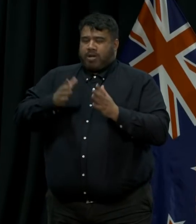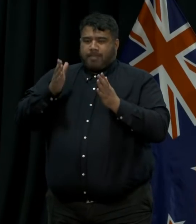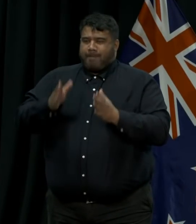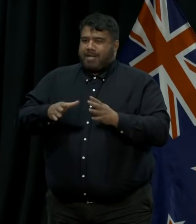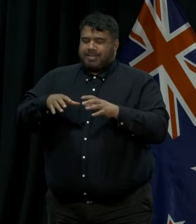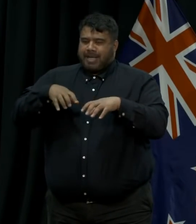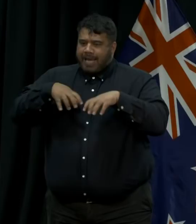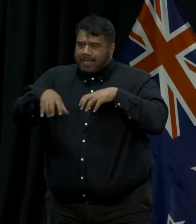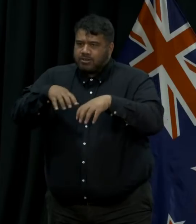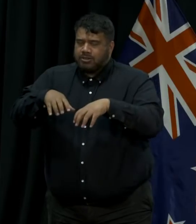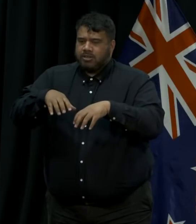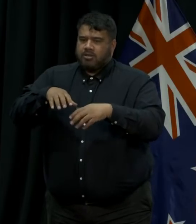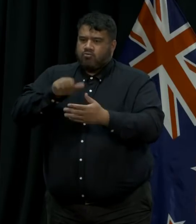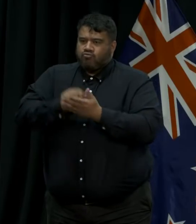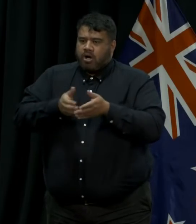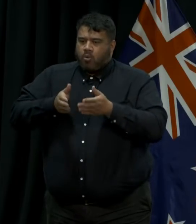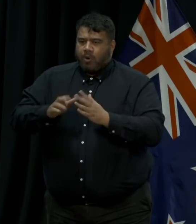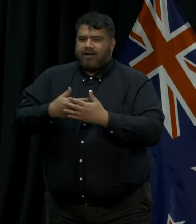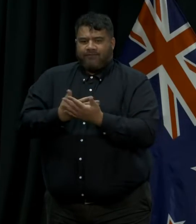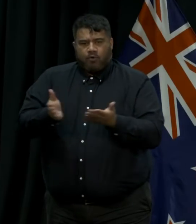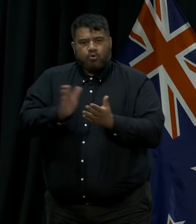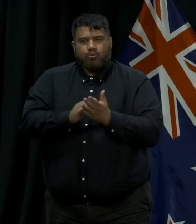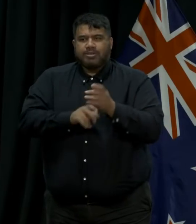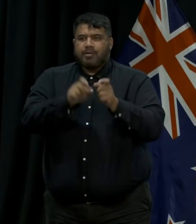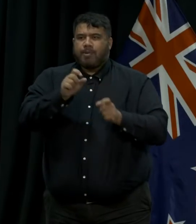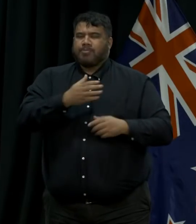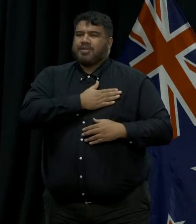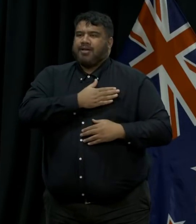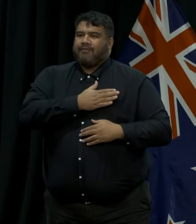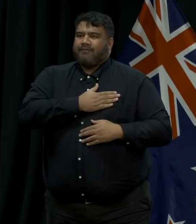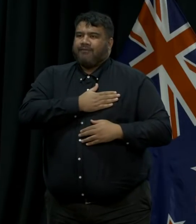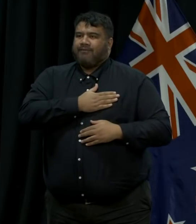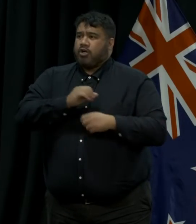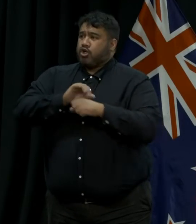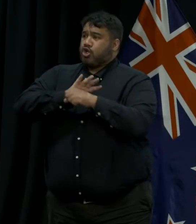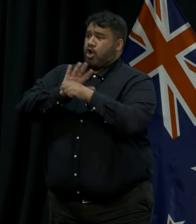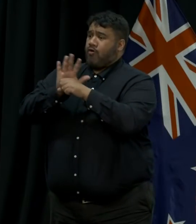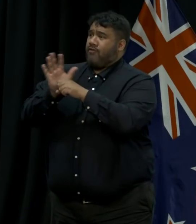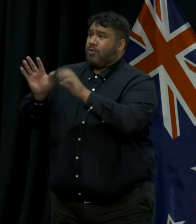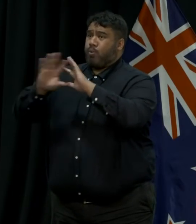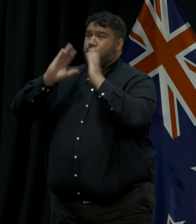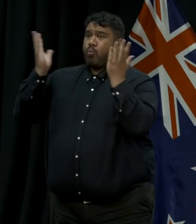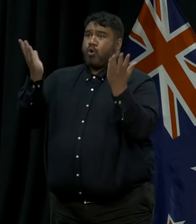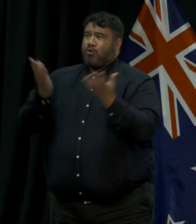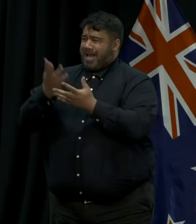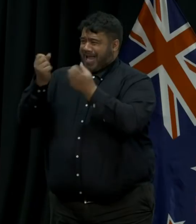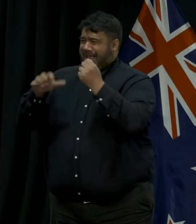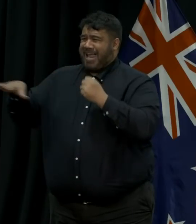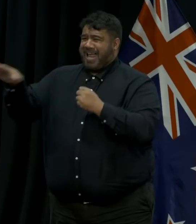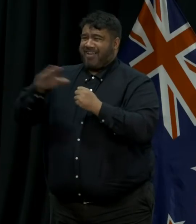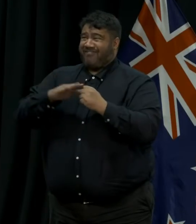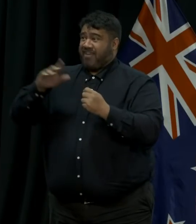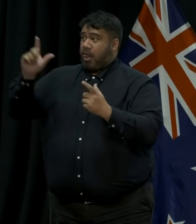Zealand's best interests at heart. This is a growing pandemic, not a slowing one, and we should be